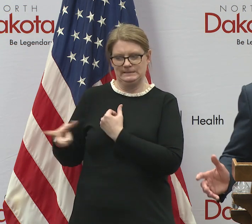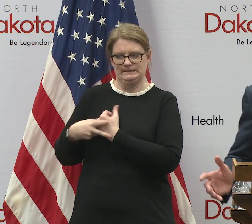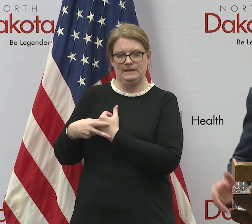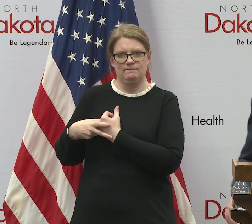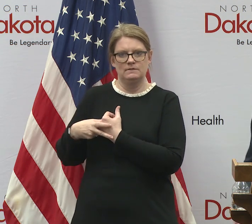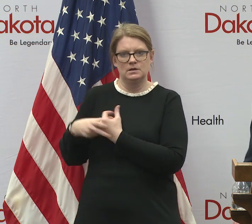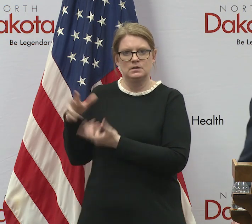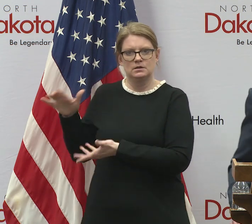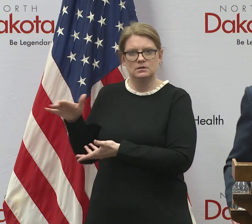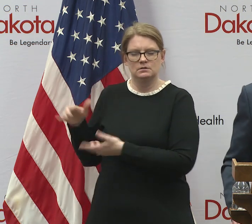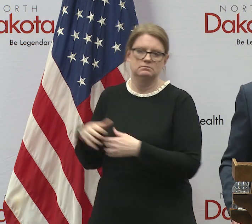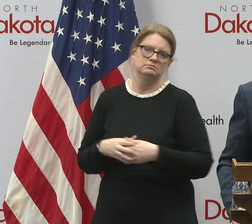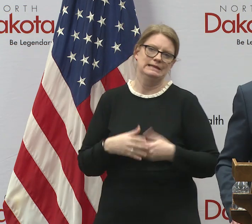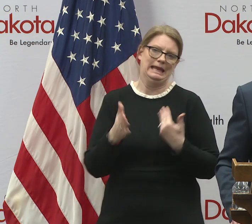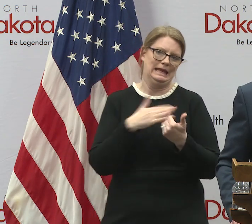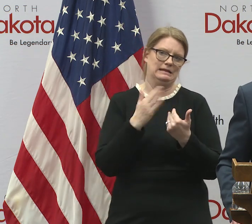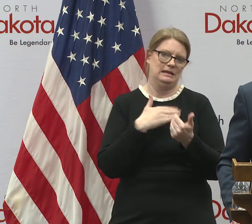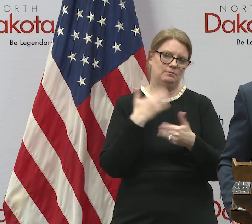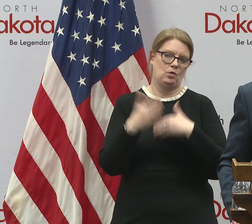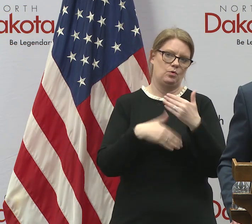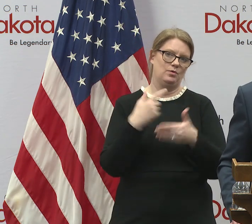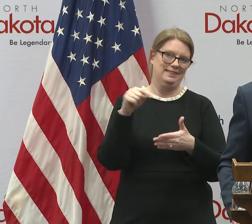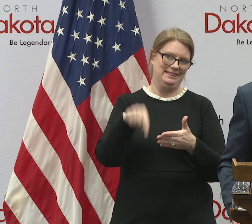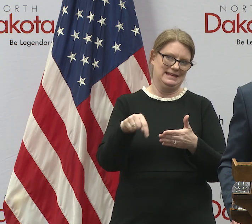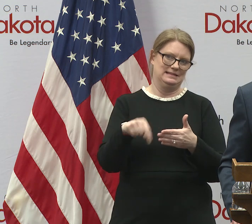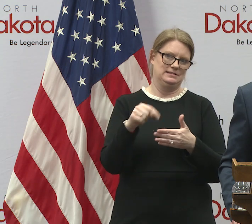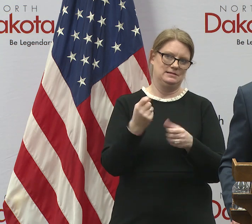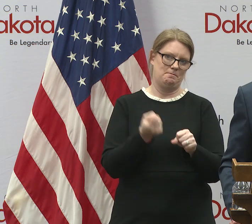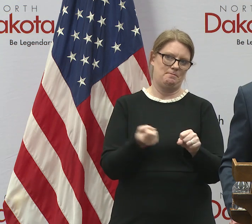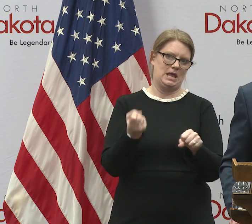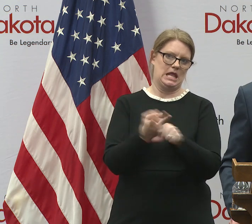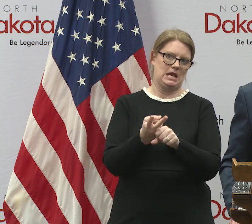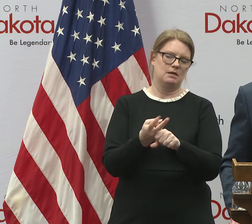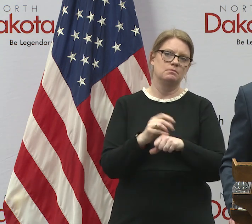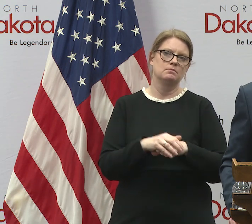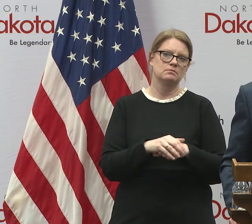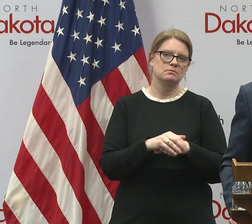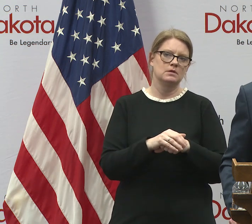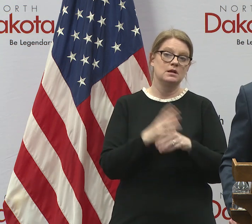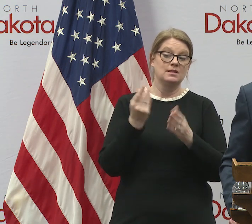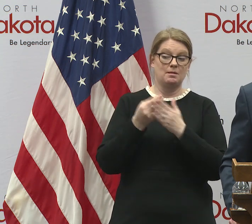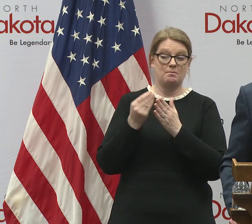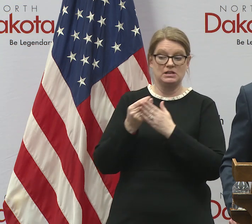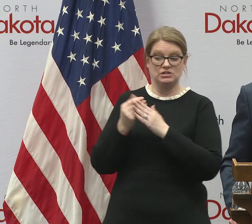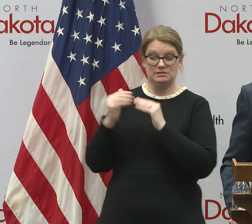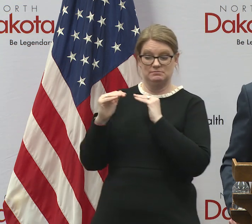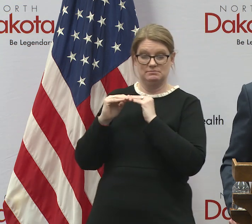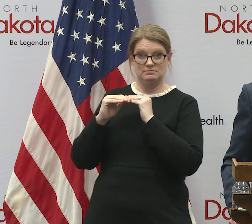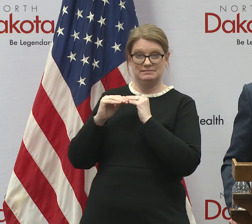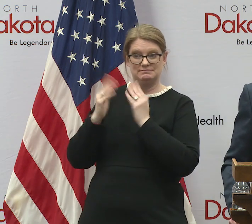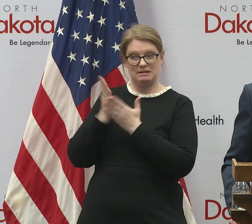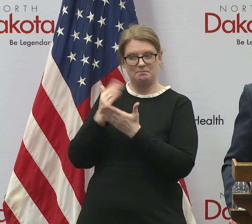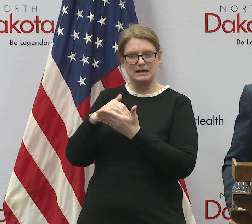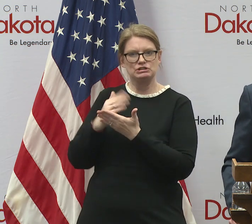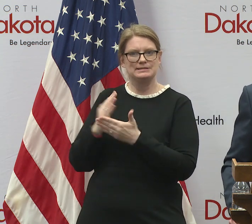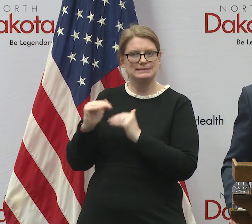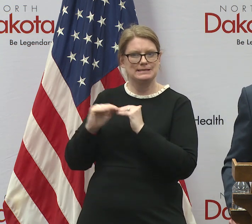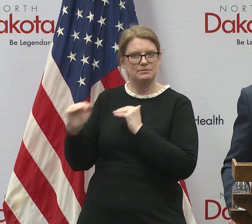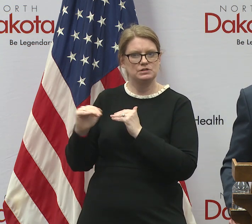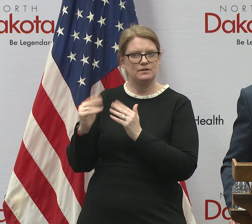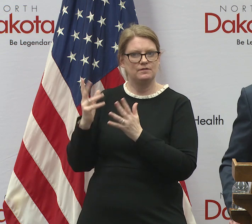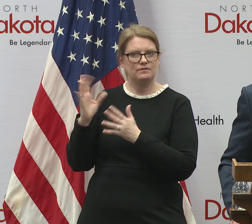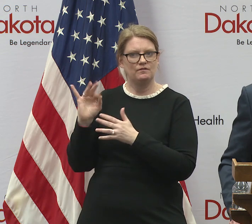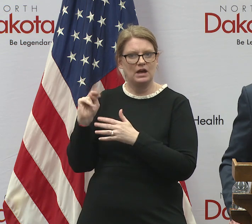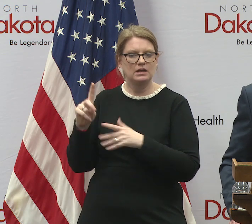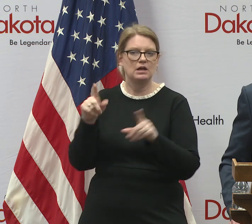can easily run through this biennium between the budget stabilization fund and the other and the revenue